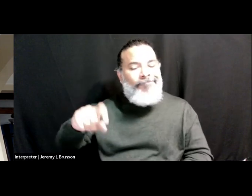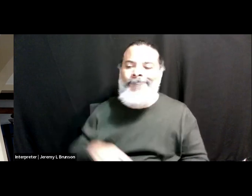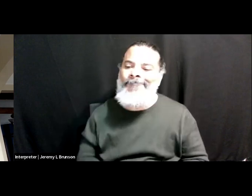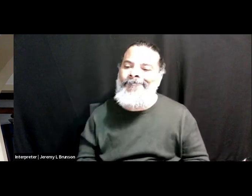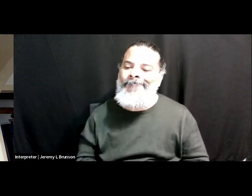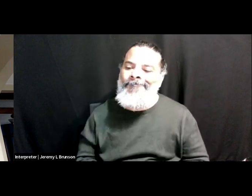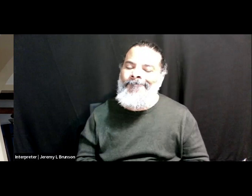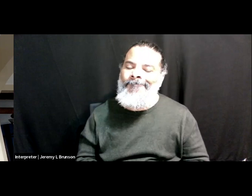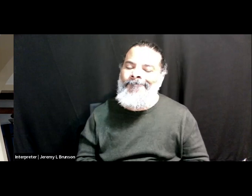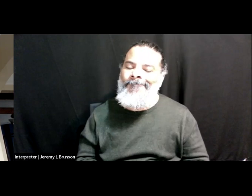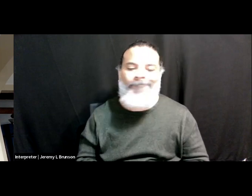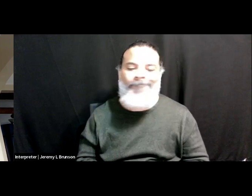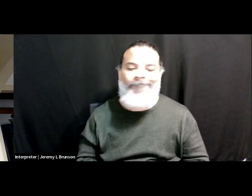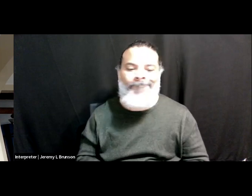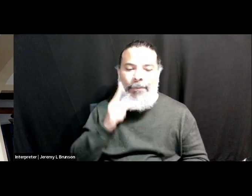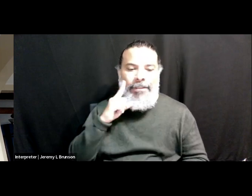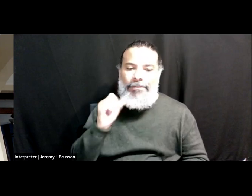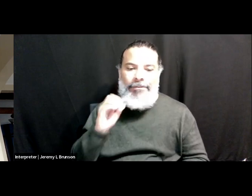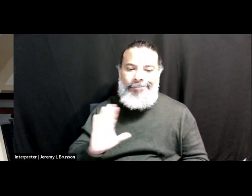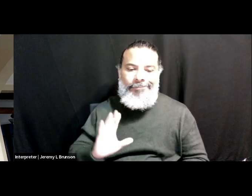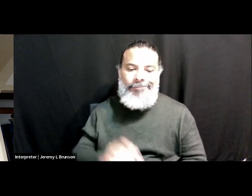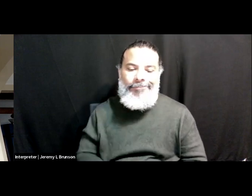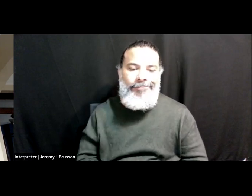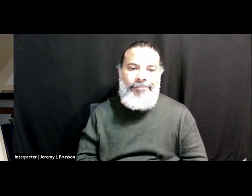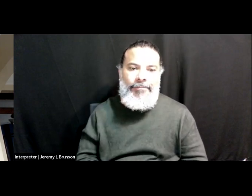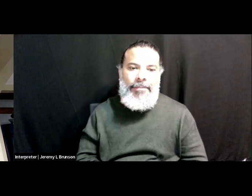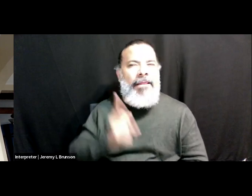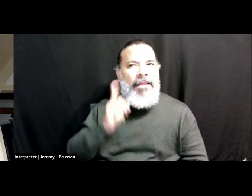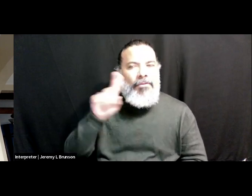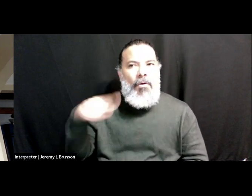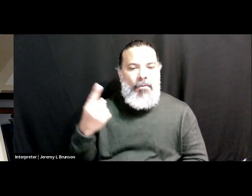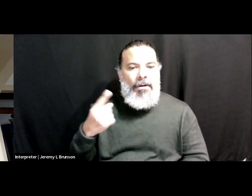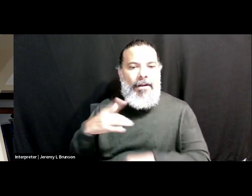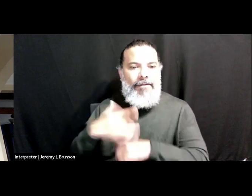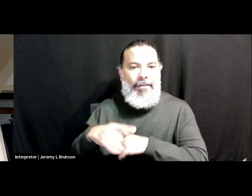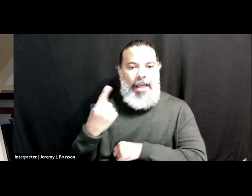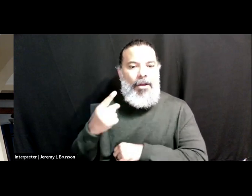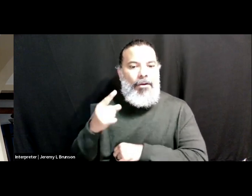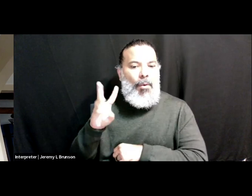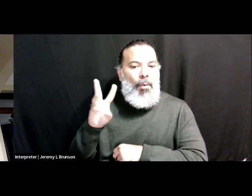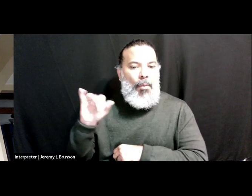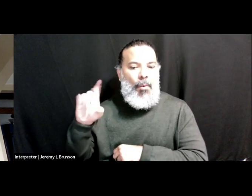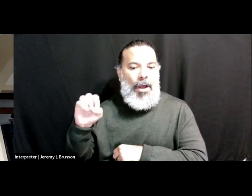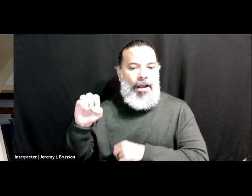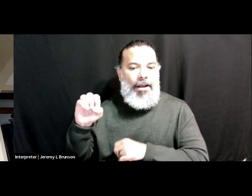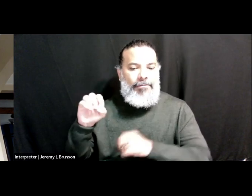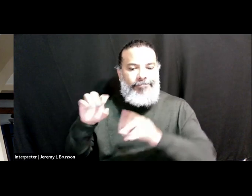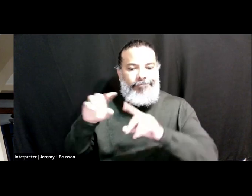Unfortunately, I don't think so. I think it's only available in that wide format.